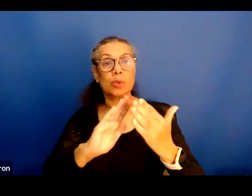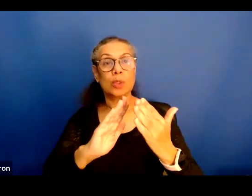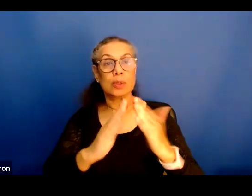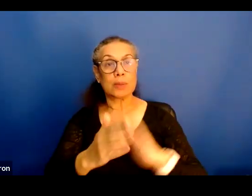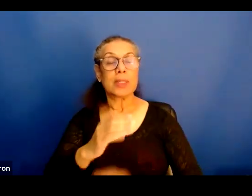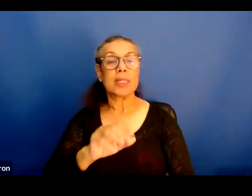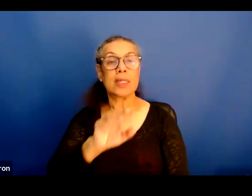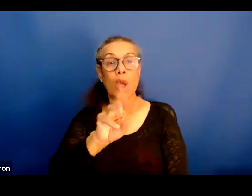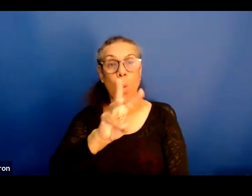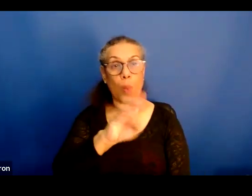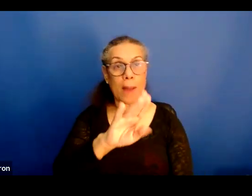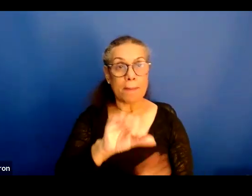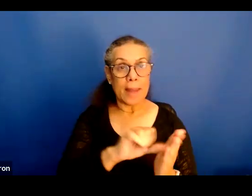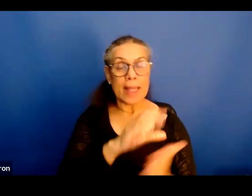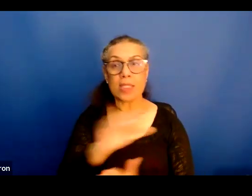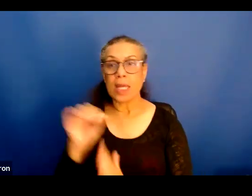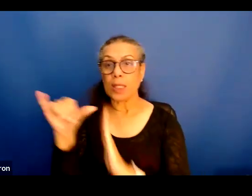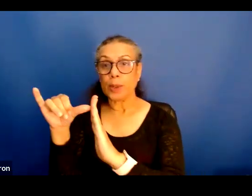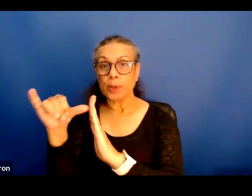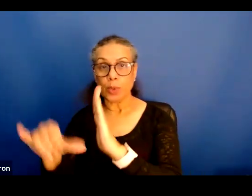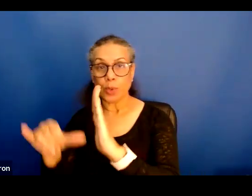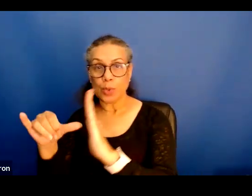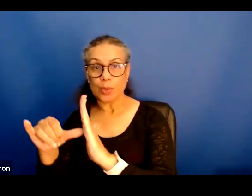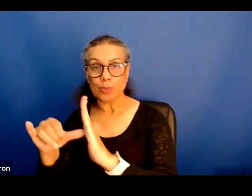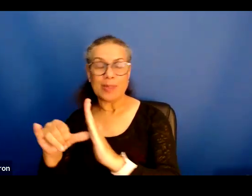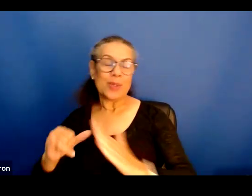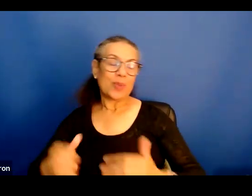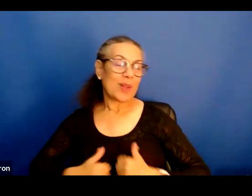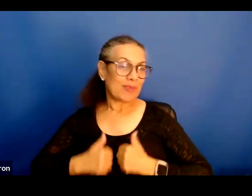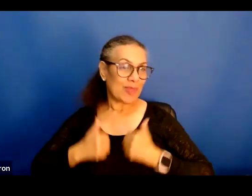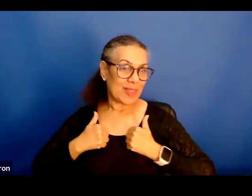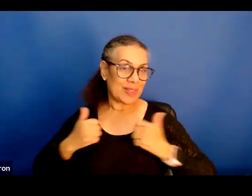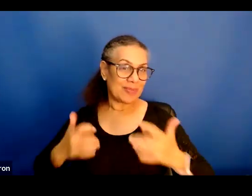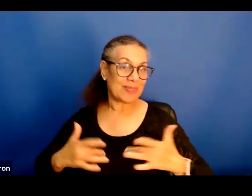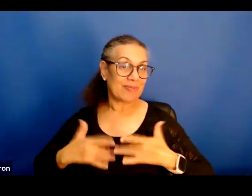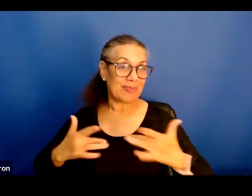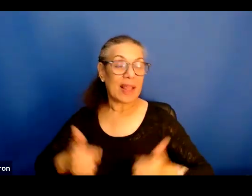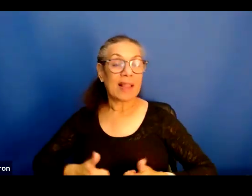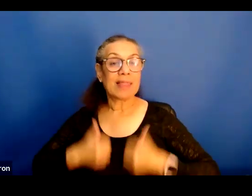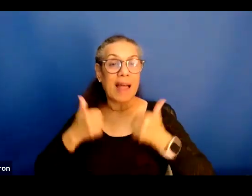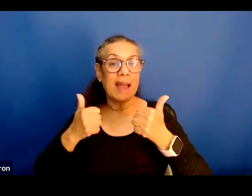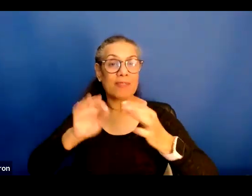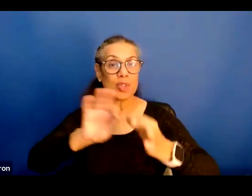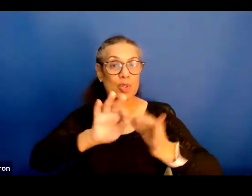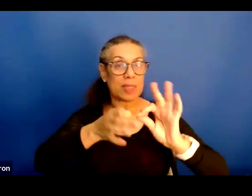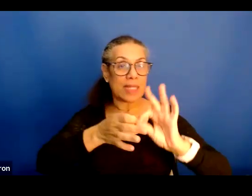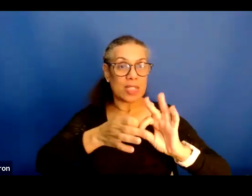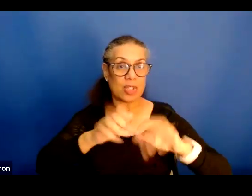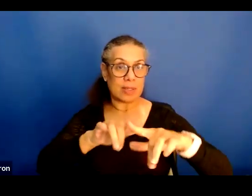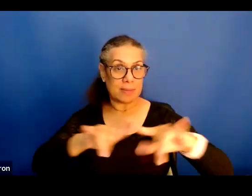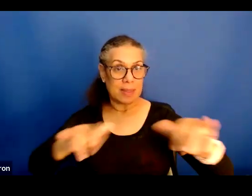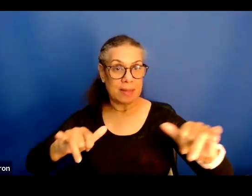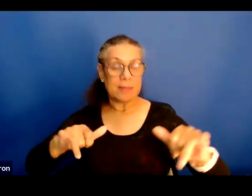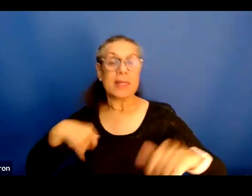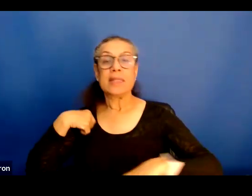and on YouTube. The committee is pleased to offer live simultaneous interpretation virtually in Spanish,